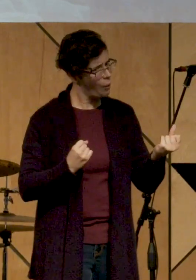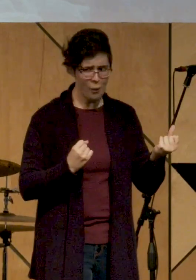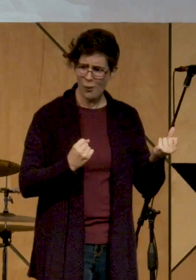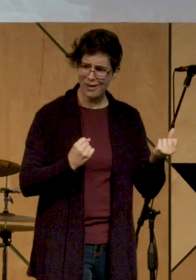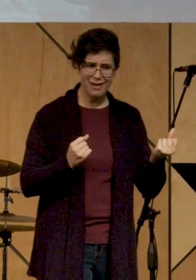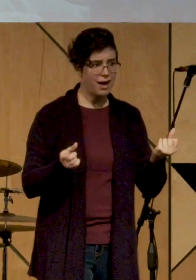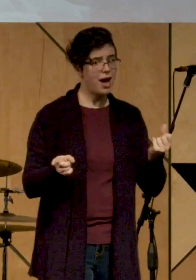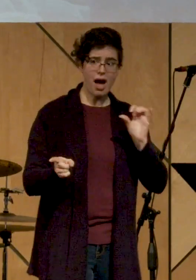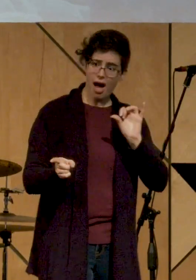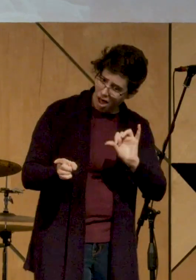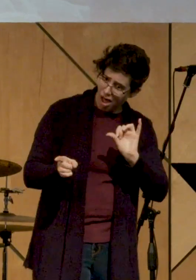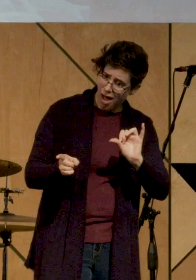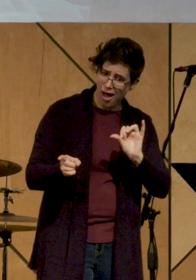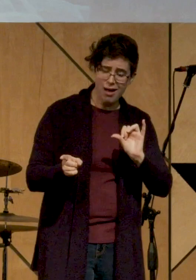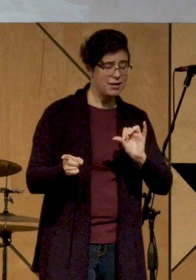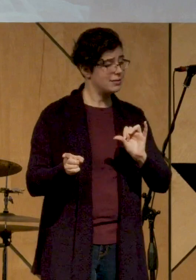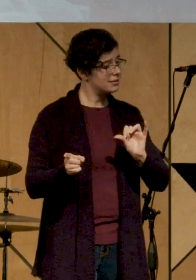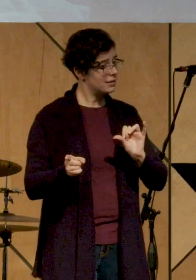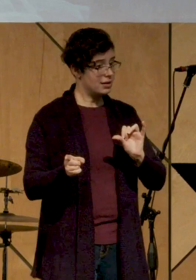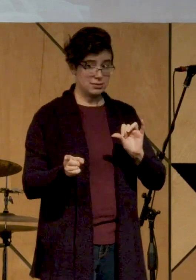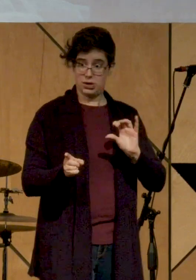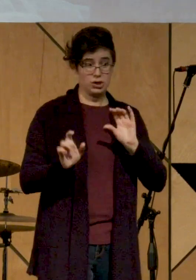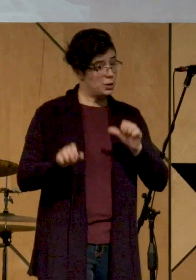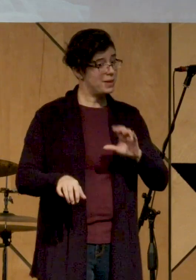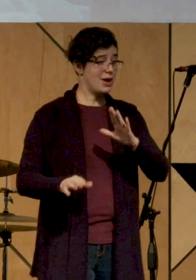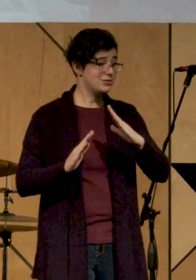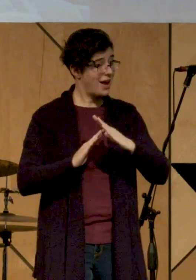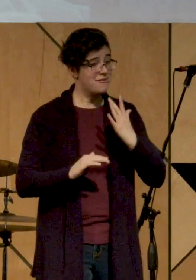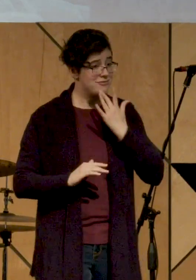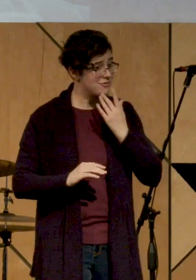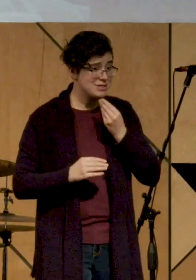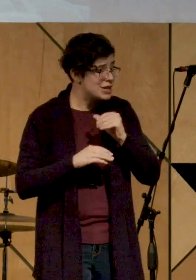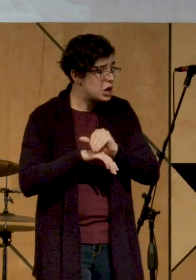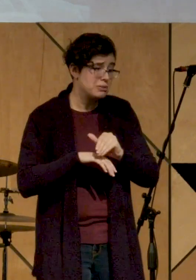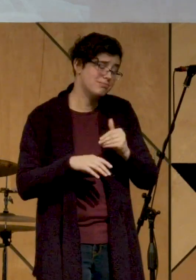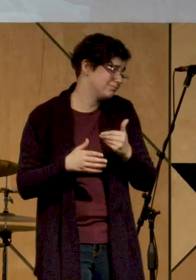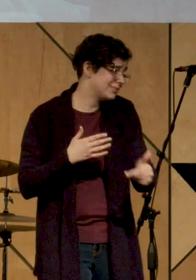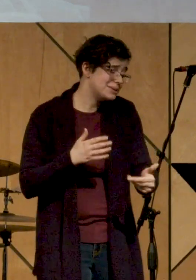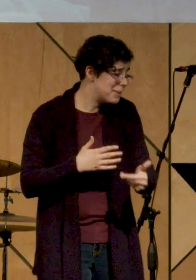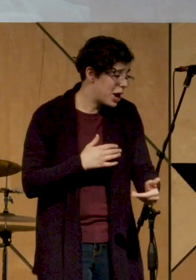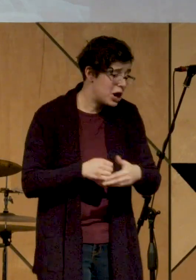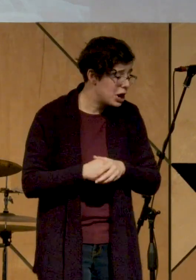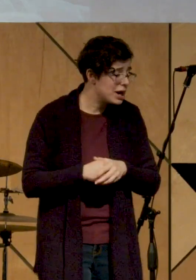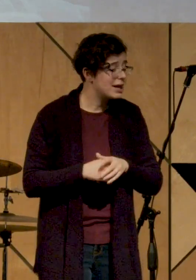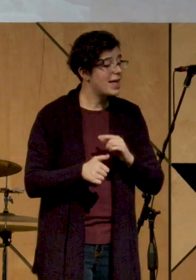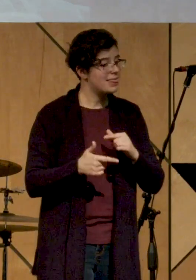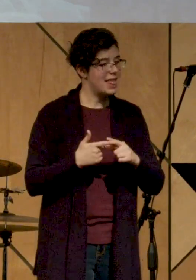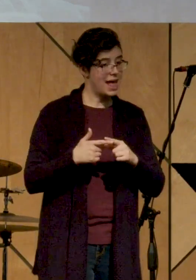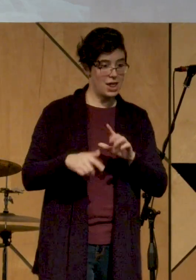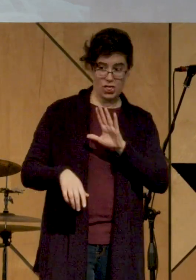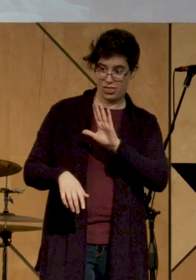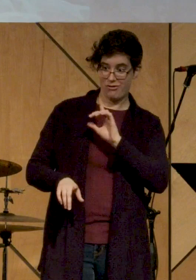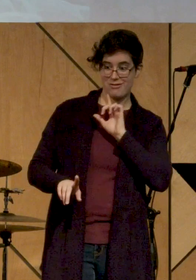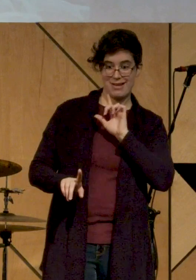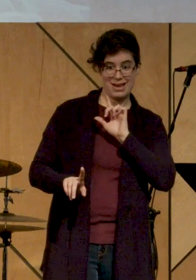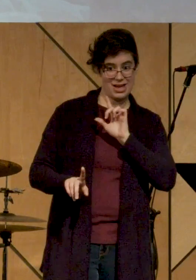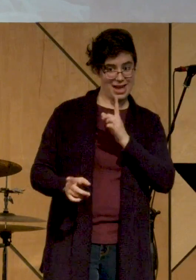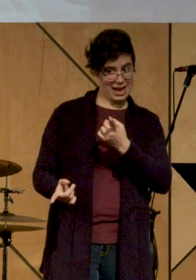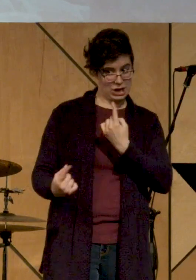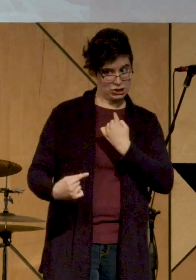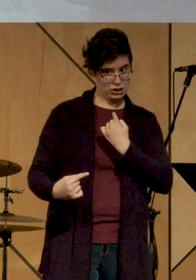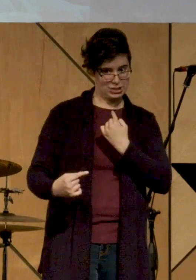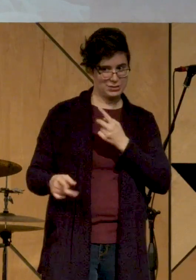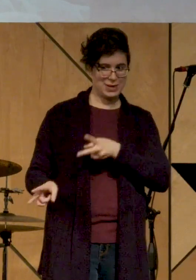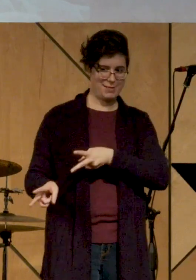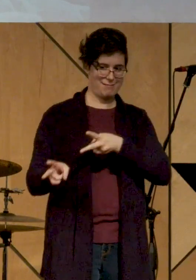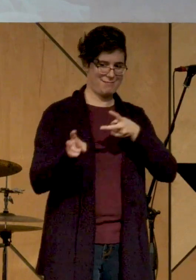sick, whatever it is, eating their favorite dinner. We don't care. What's the best part of your day, right? And then we use those answers to thank